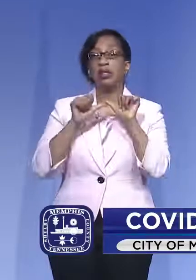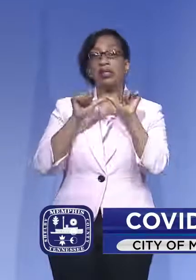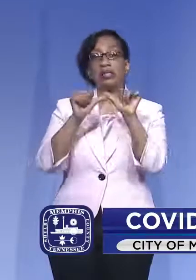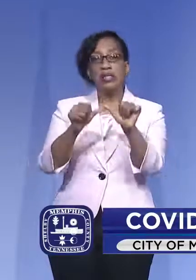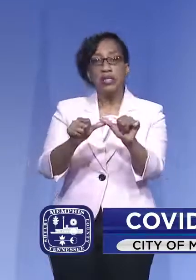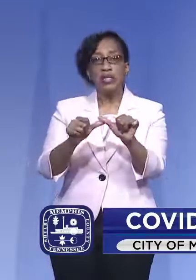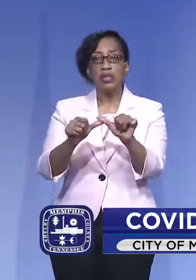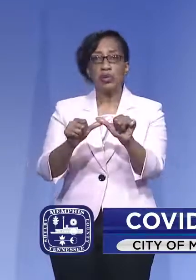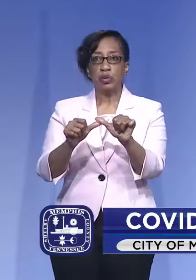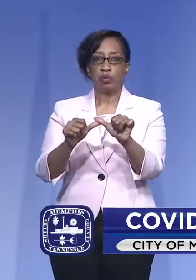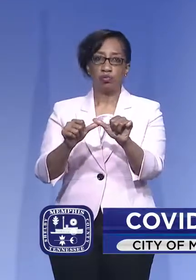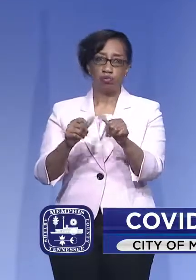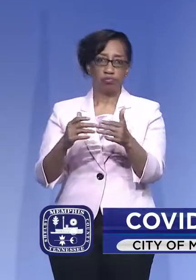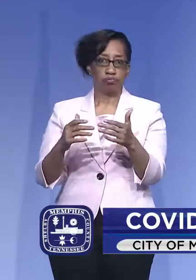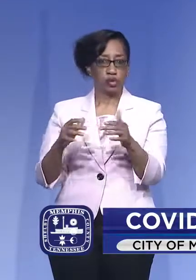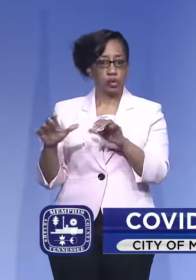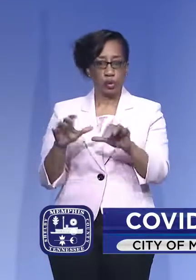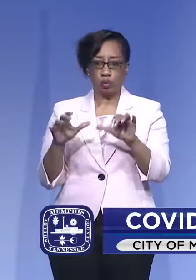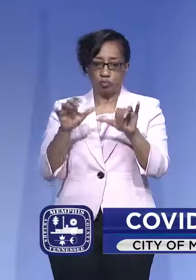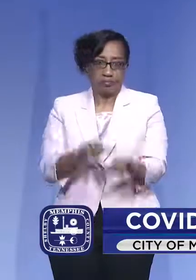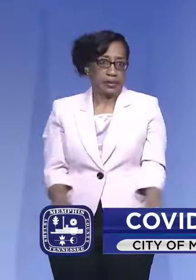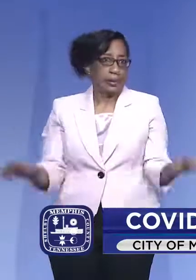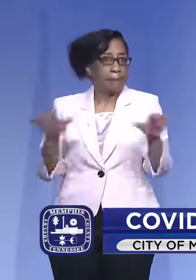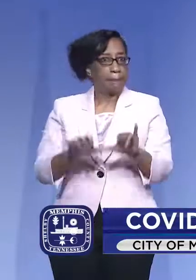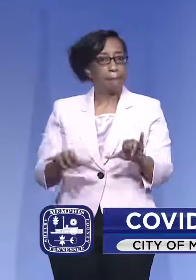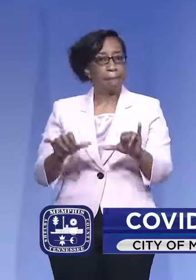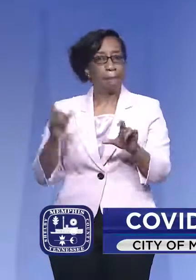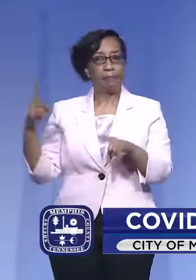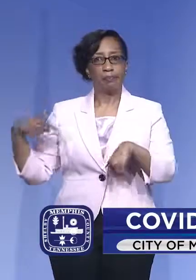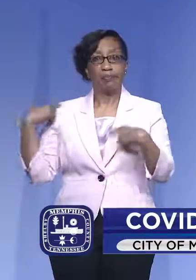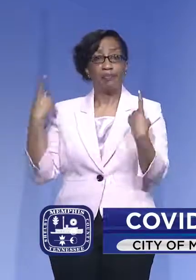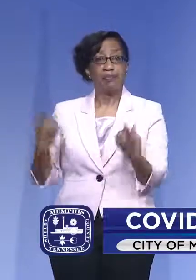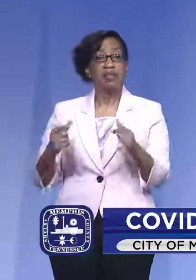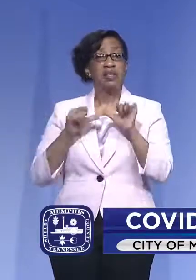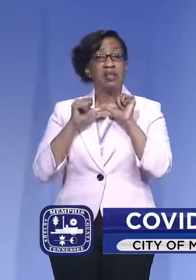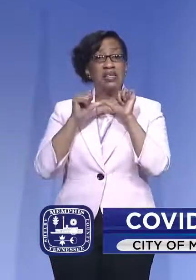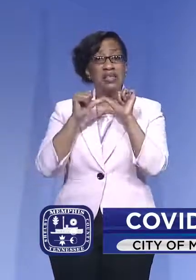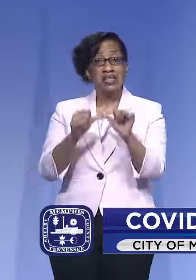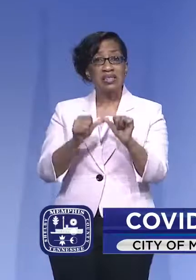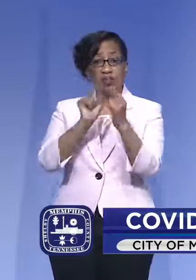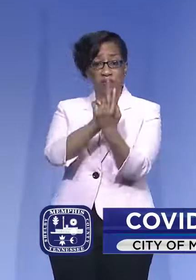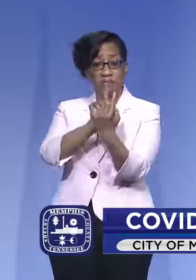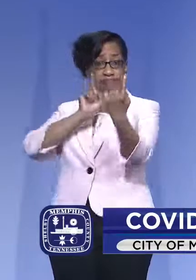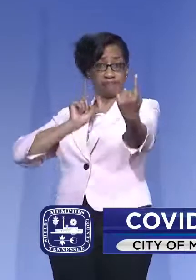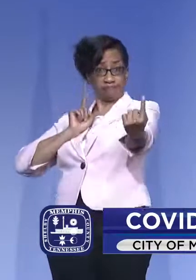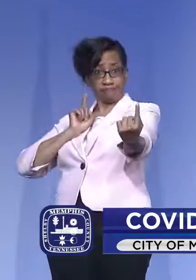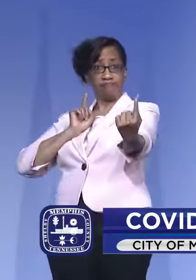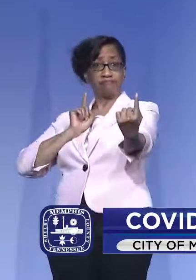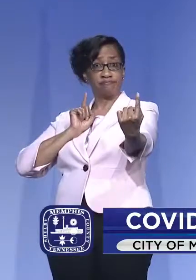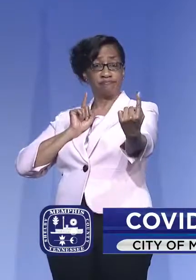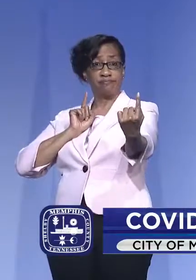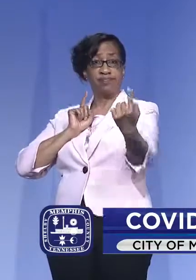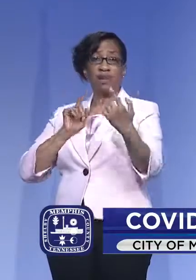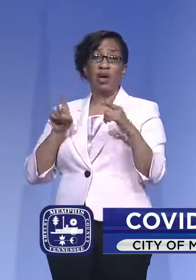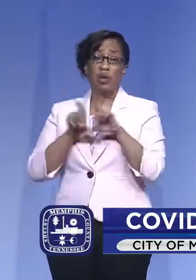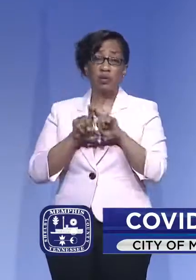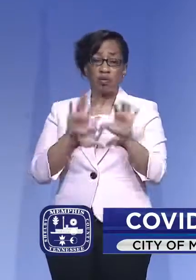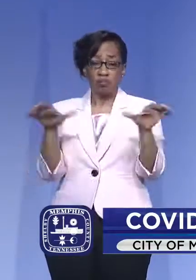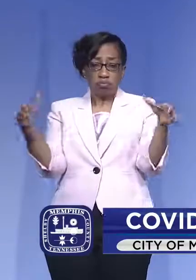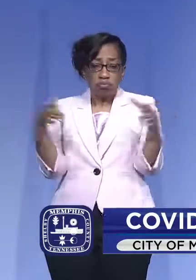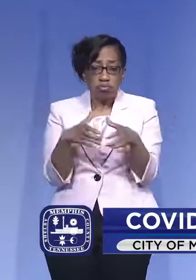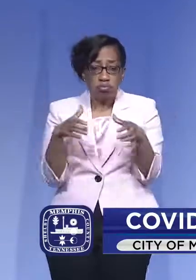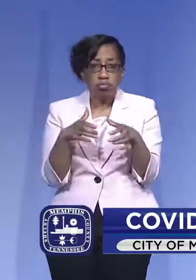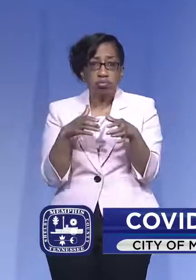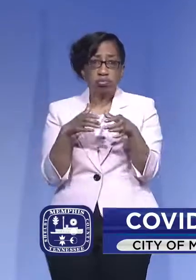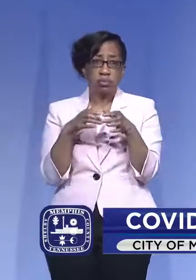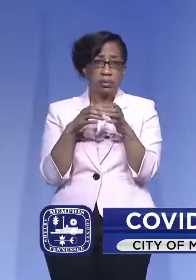things that we have said for a year now. We recommend that you continue to practice social distancing, that we not gather closely together,